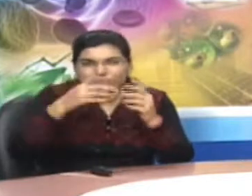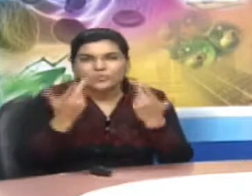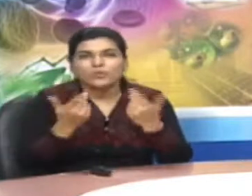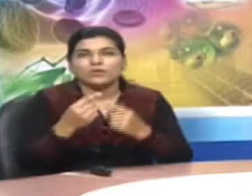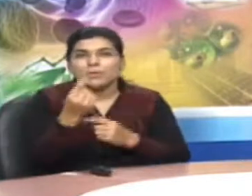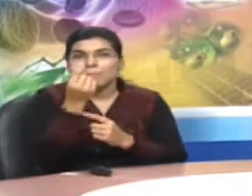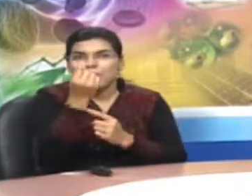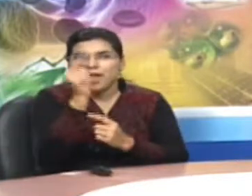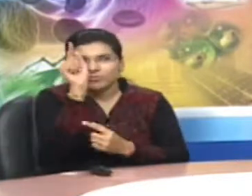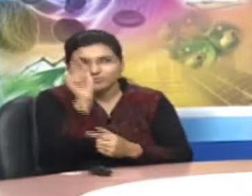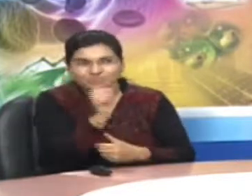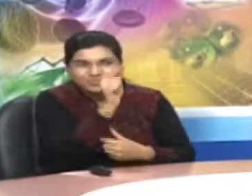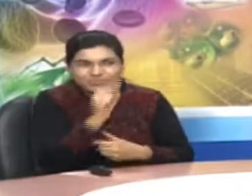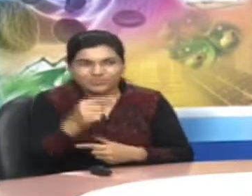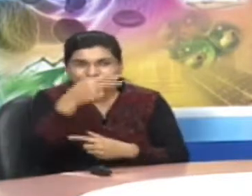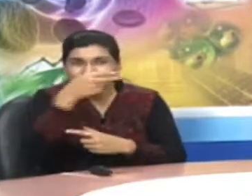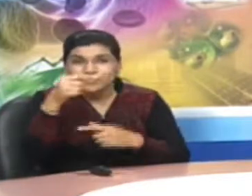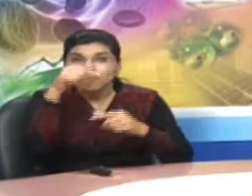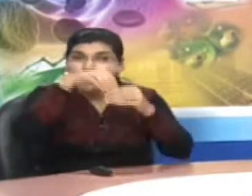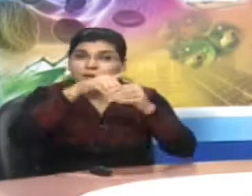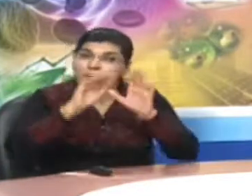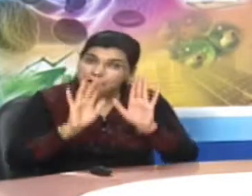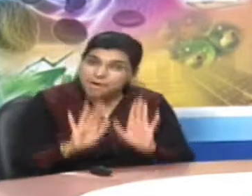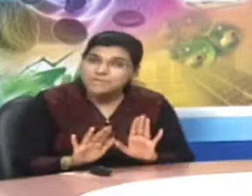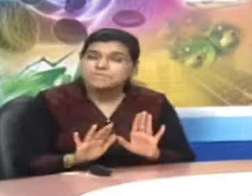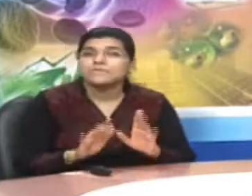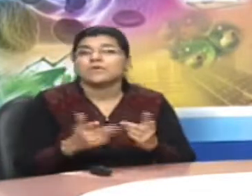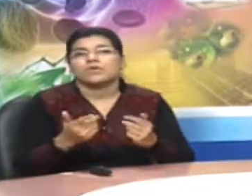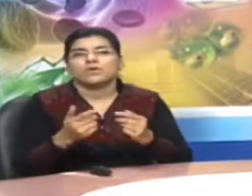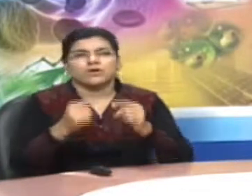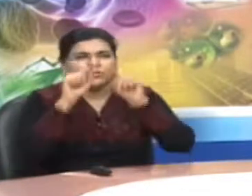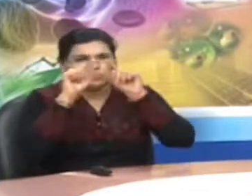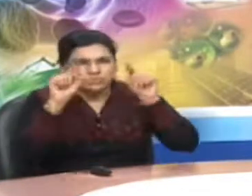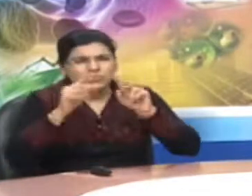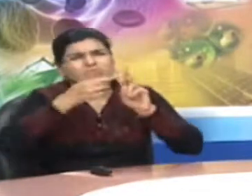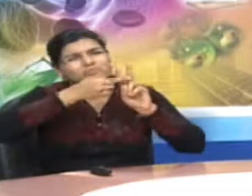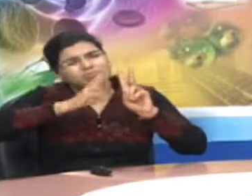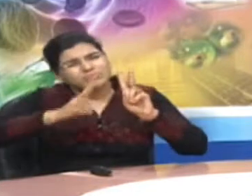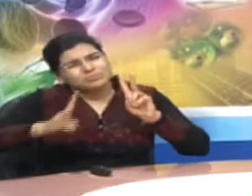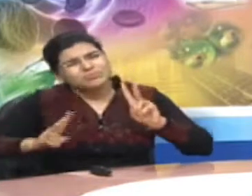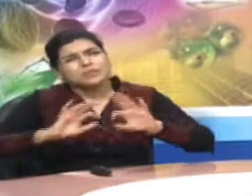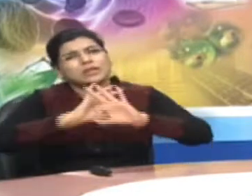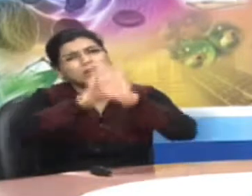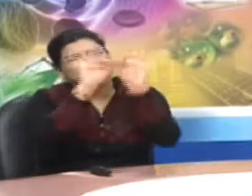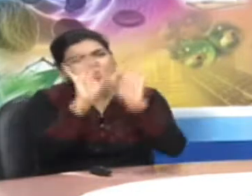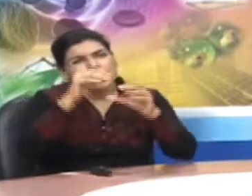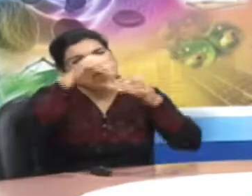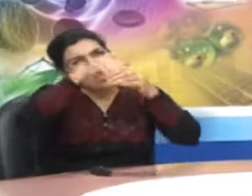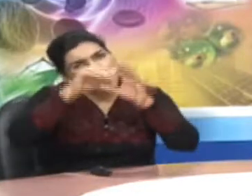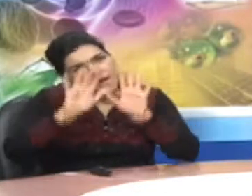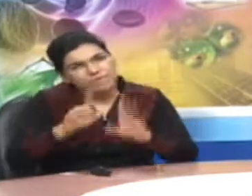So in symbols, there are different symbols like @ cross, tick, right, windows,